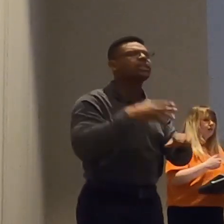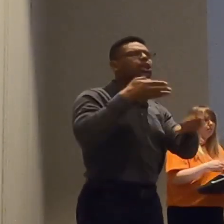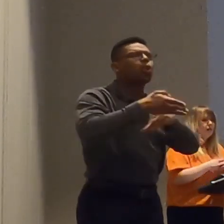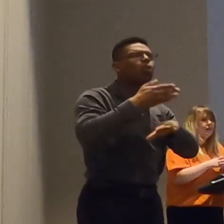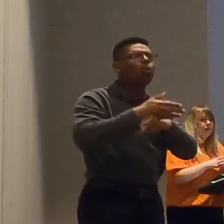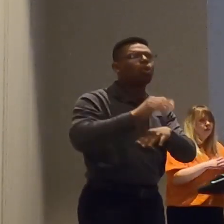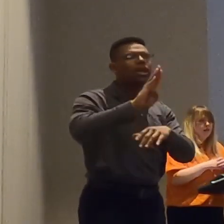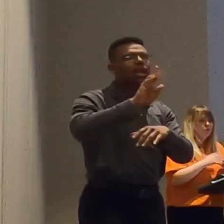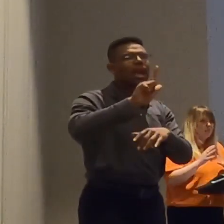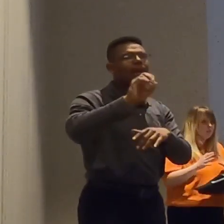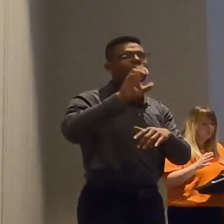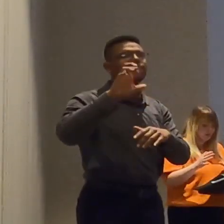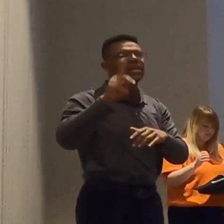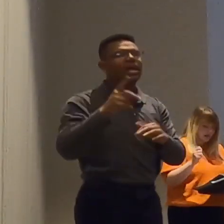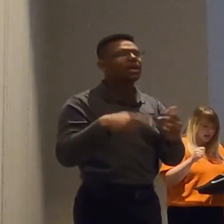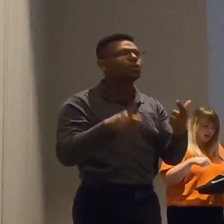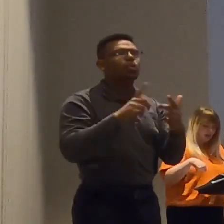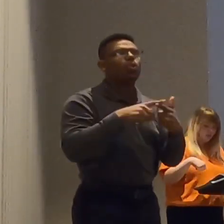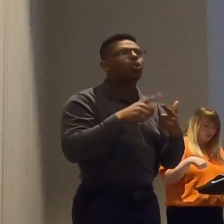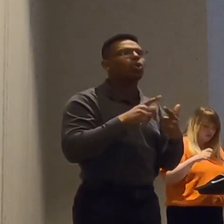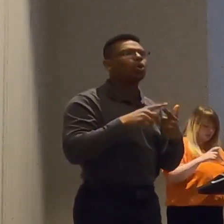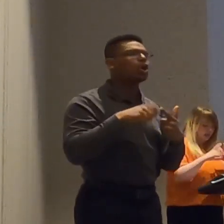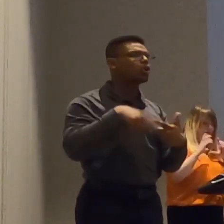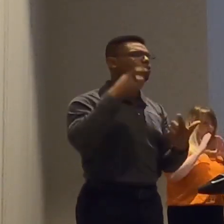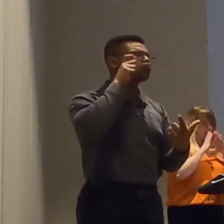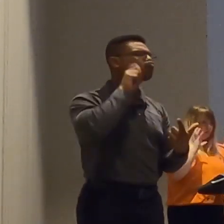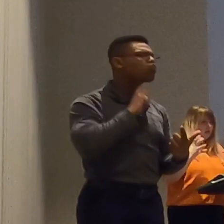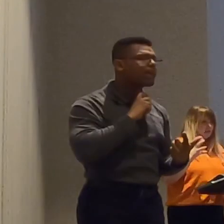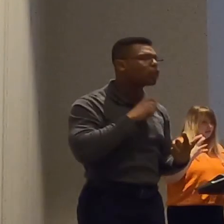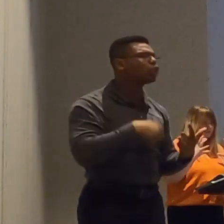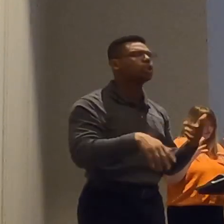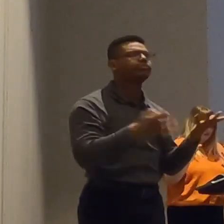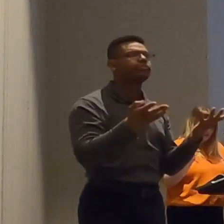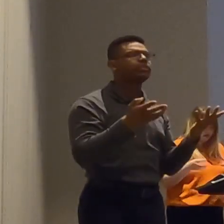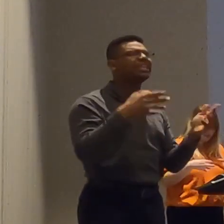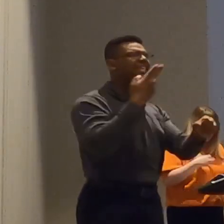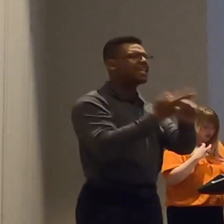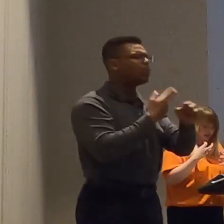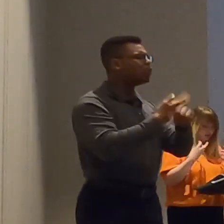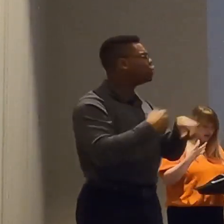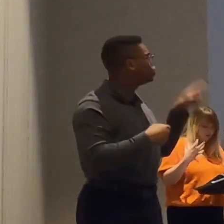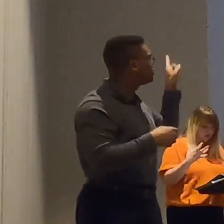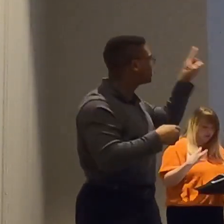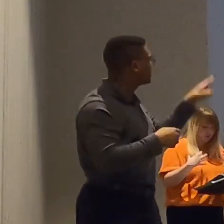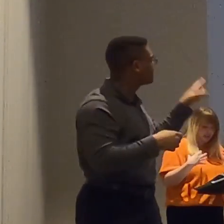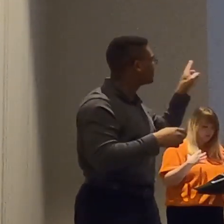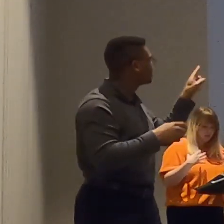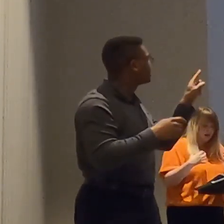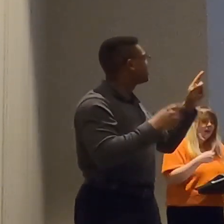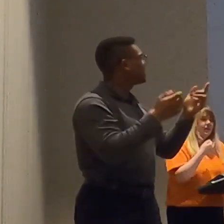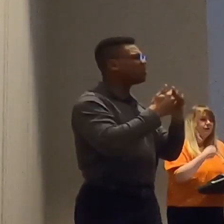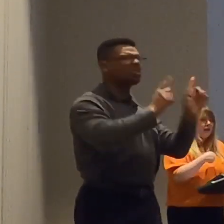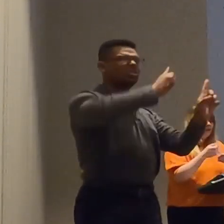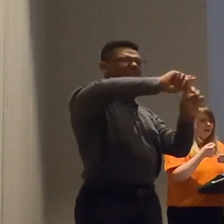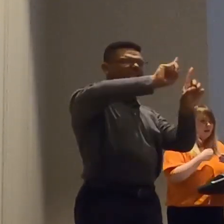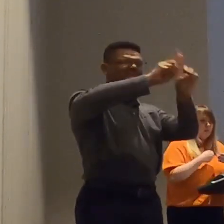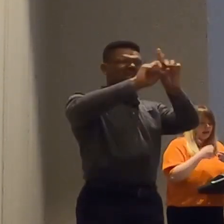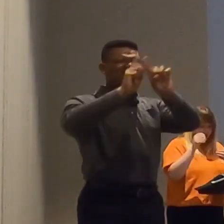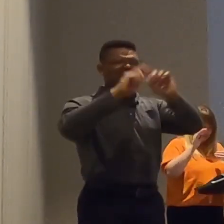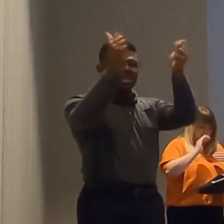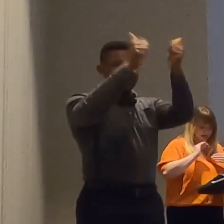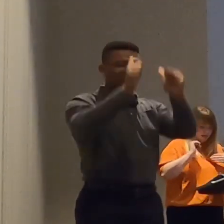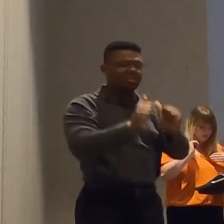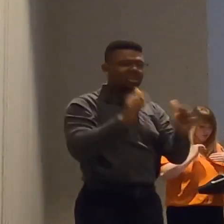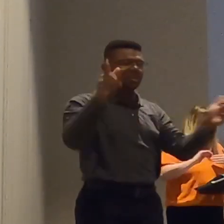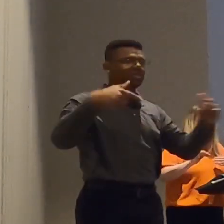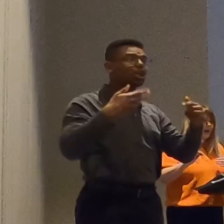or a rubber print, he would use these pieces that are in these biomorphic shapes. He would ink them